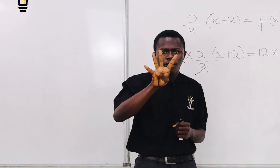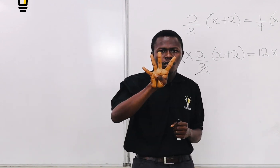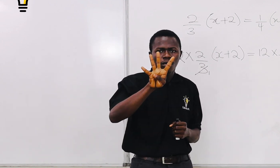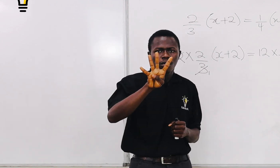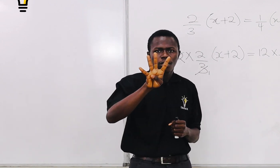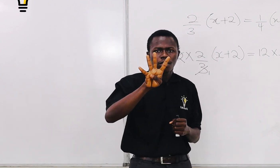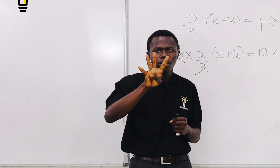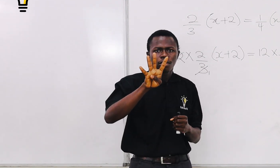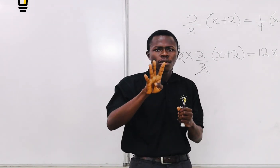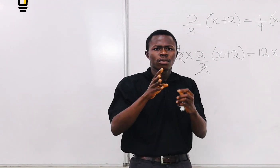which is